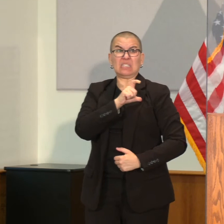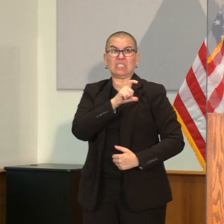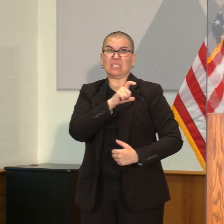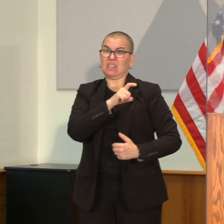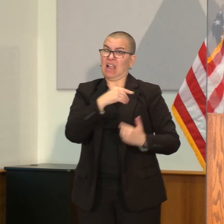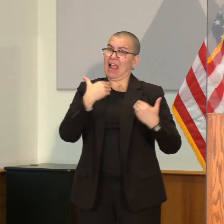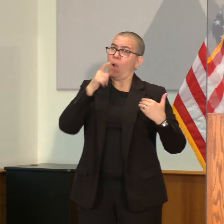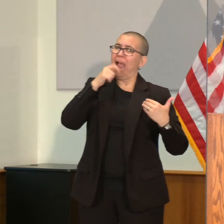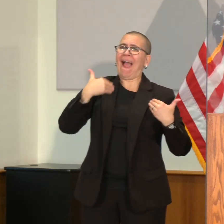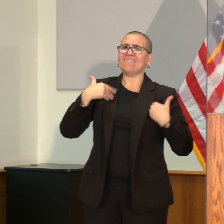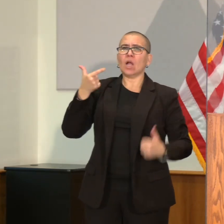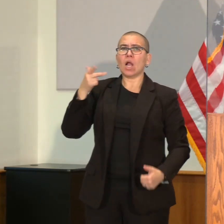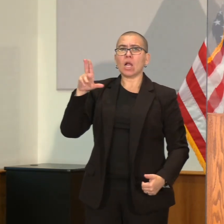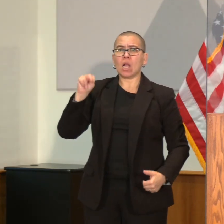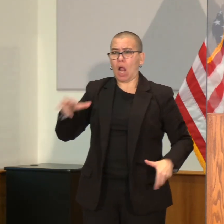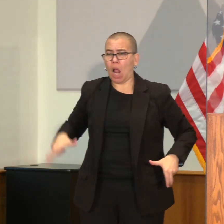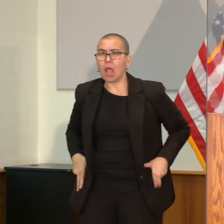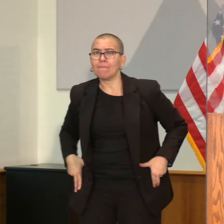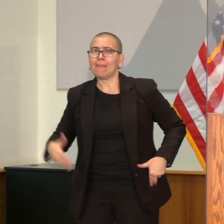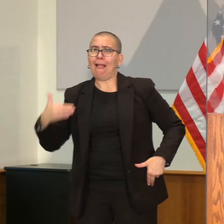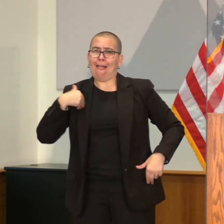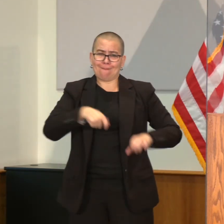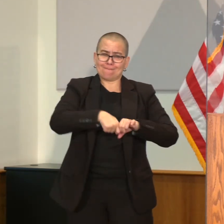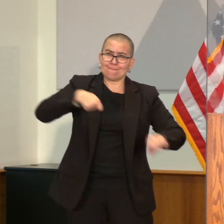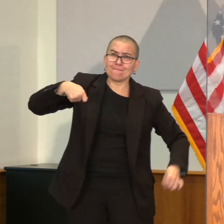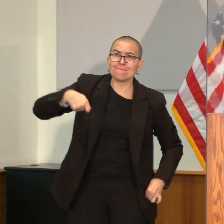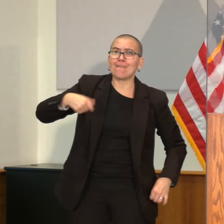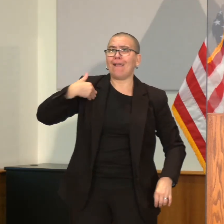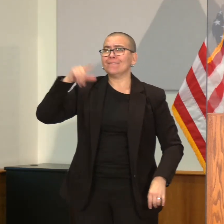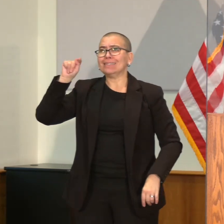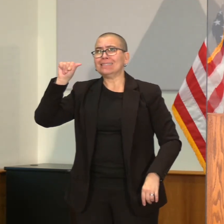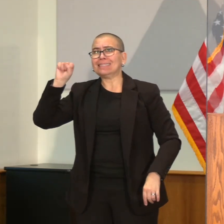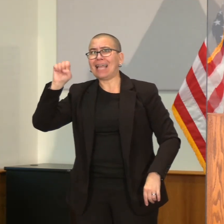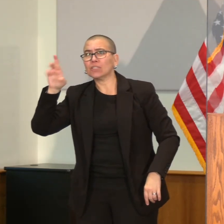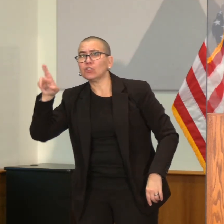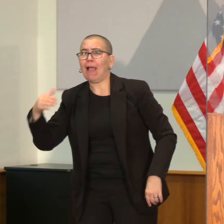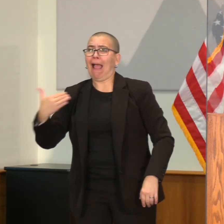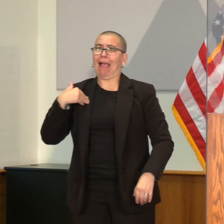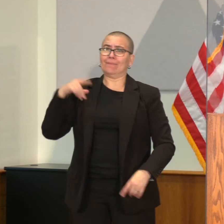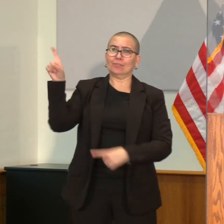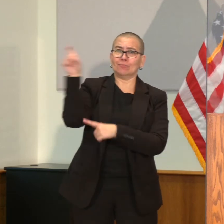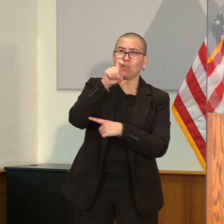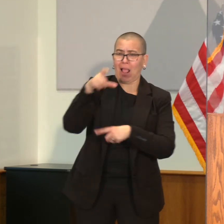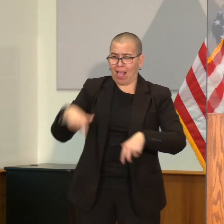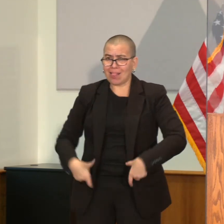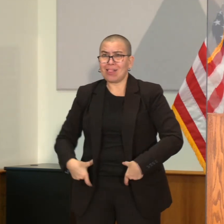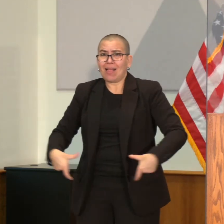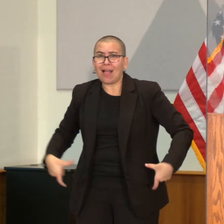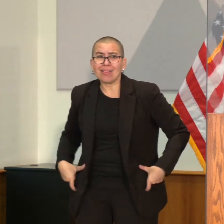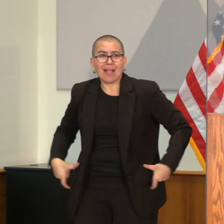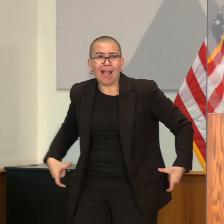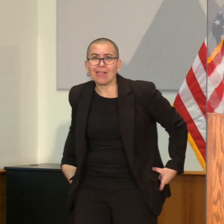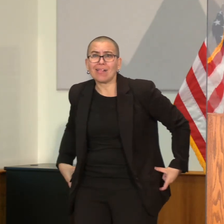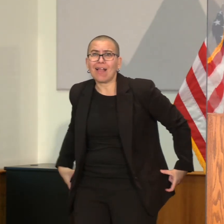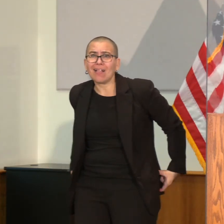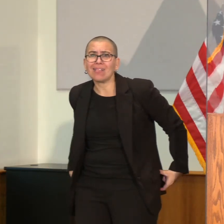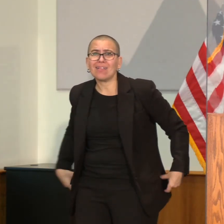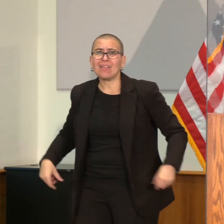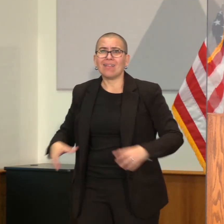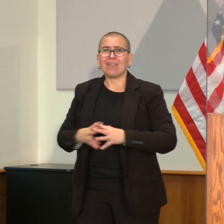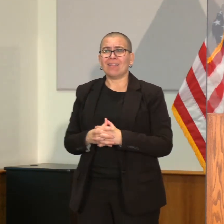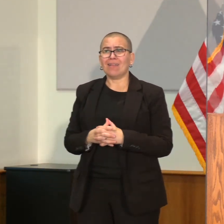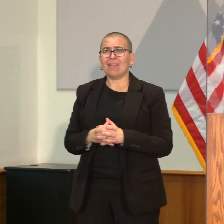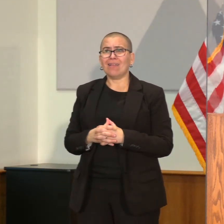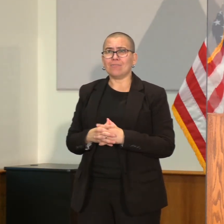going out of their way to interact with citizens over administrative potential violations?